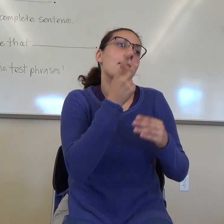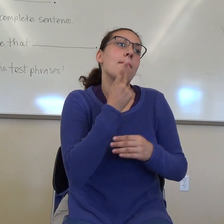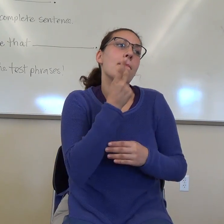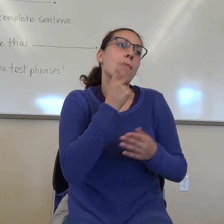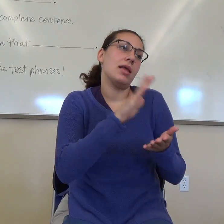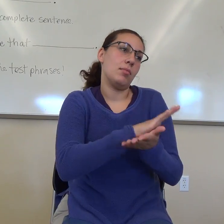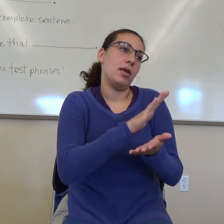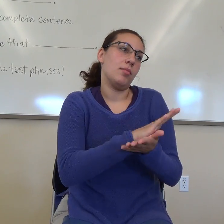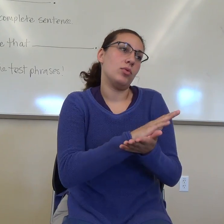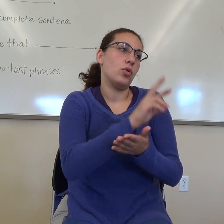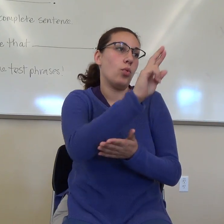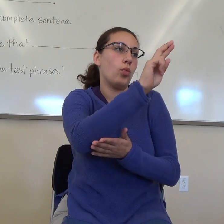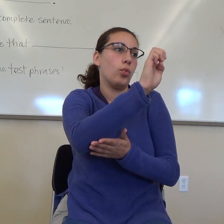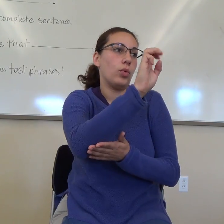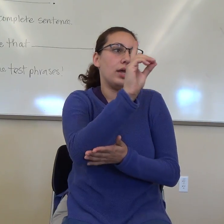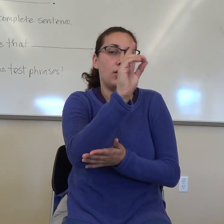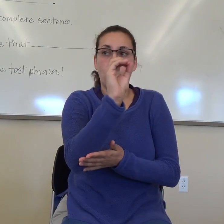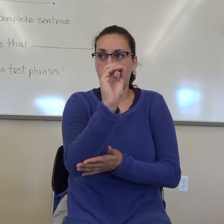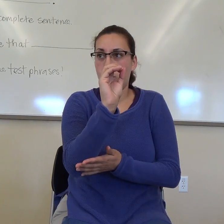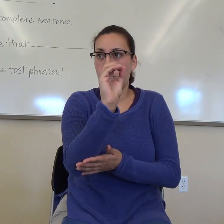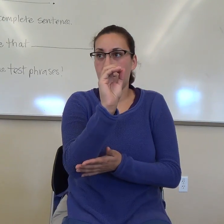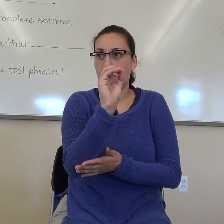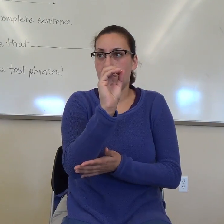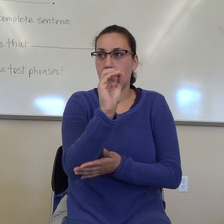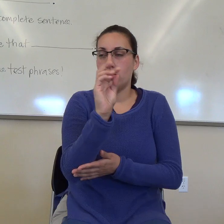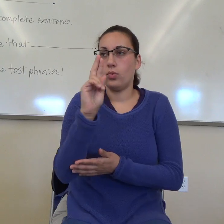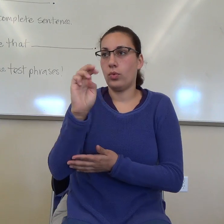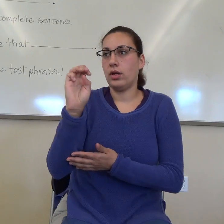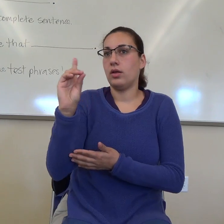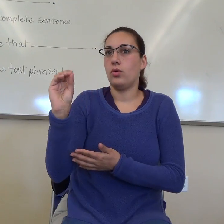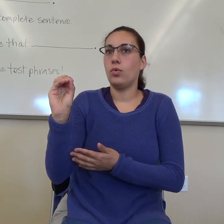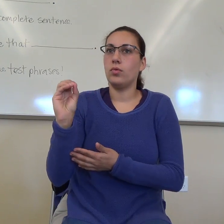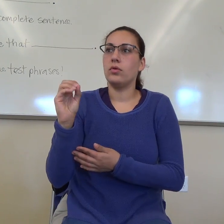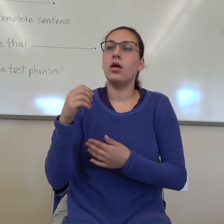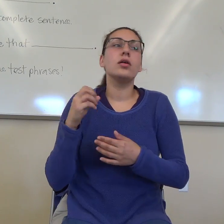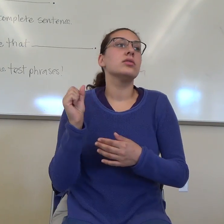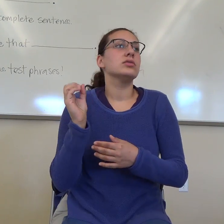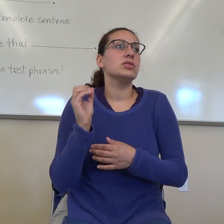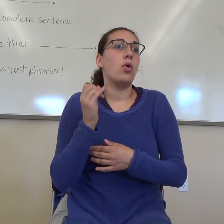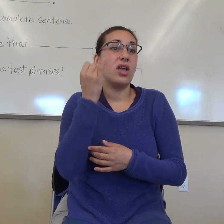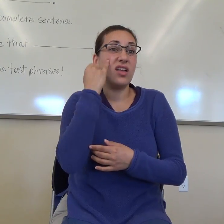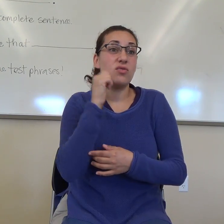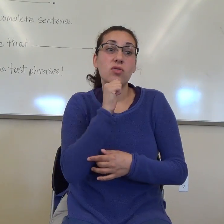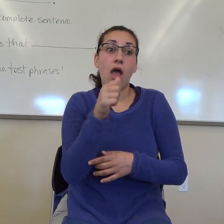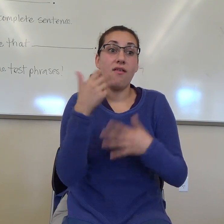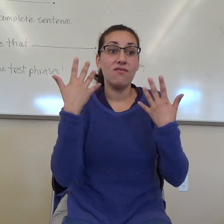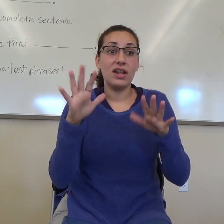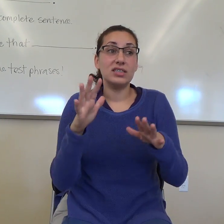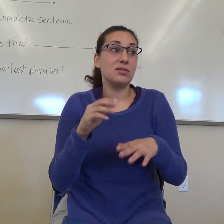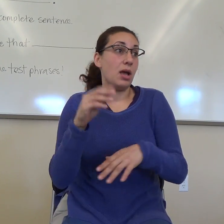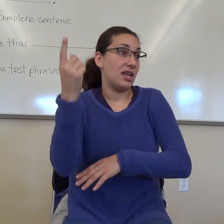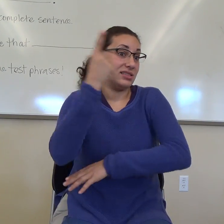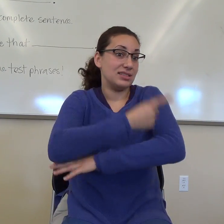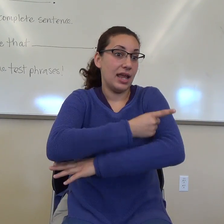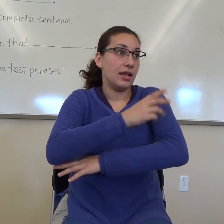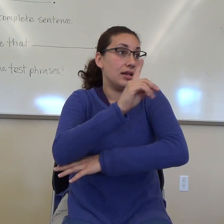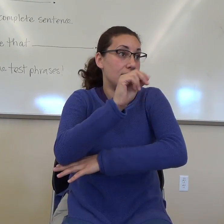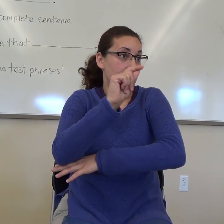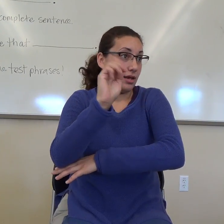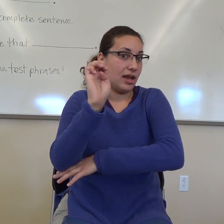I didn't want people to say, have that deadline, and then if you don't do it by that deadline, I won't accept it. So you have to